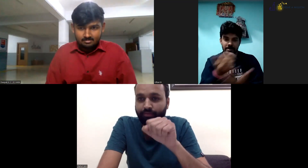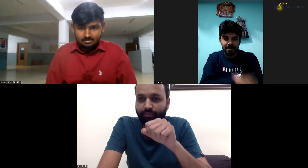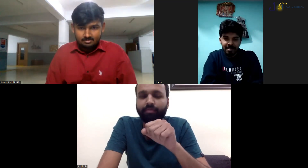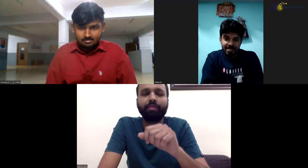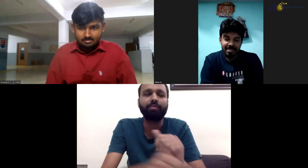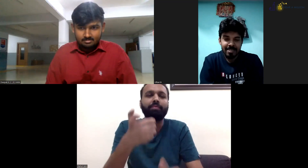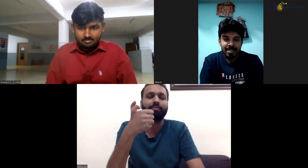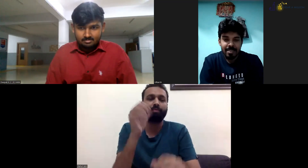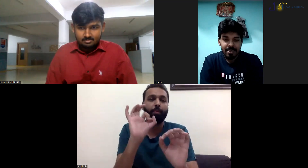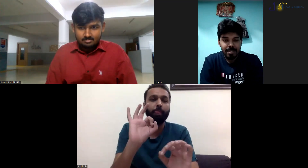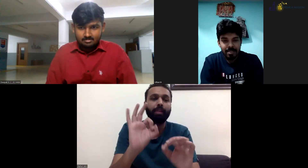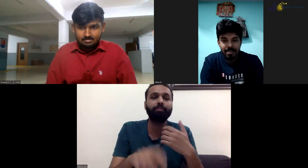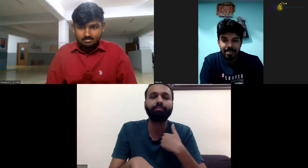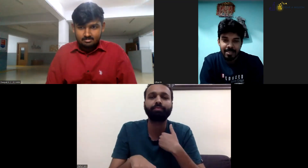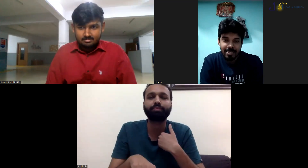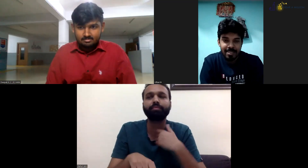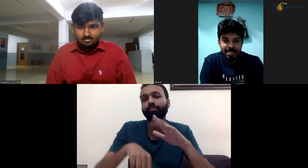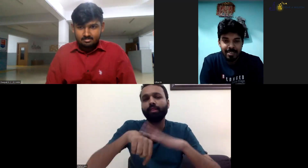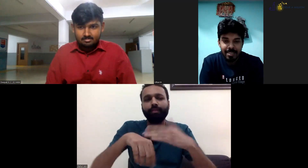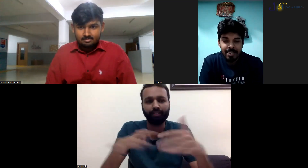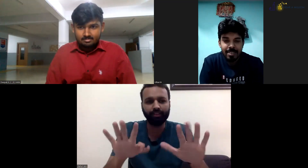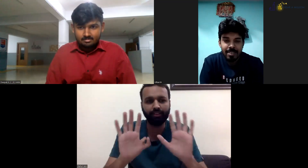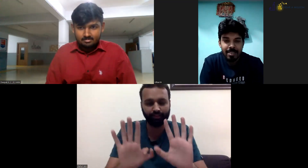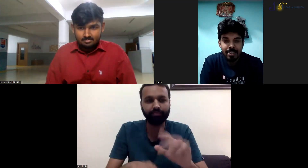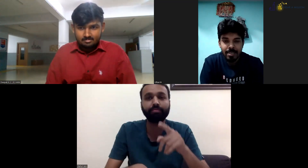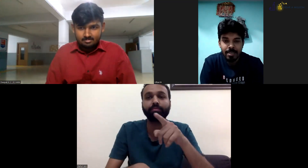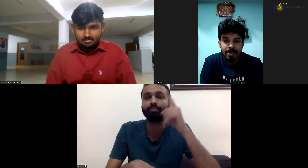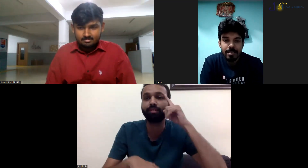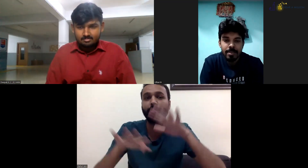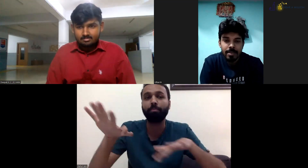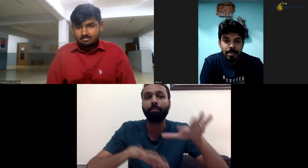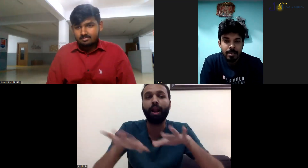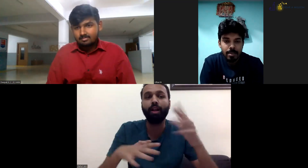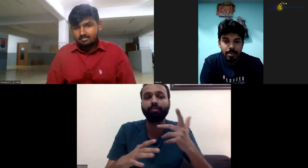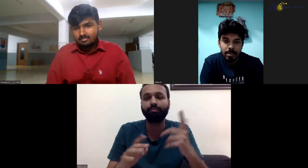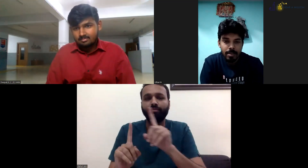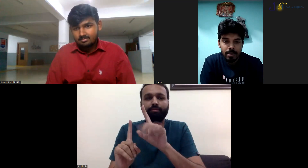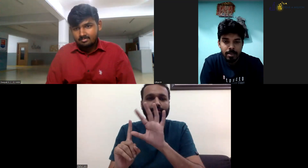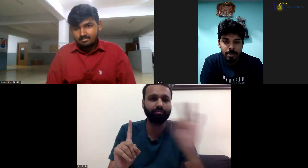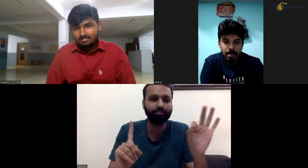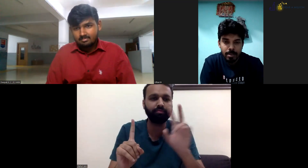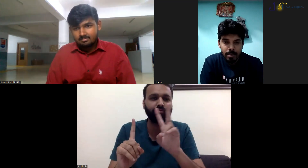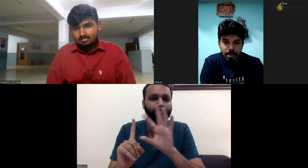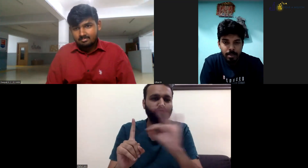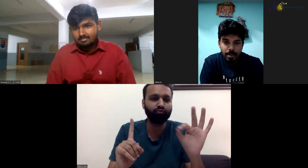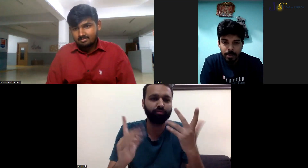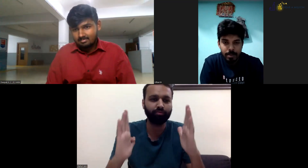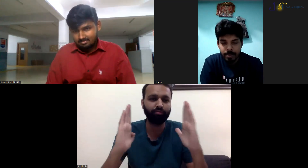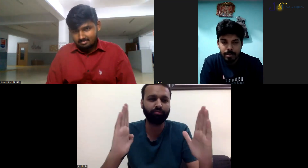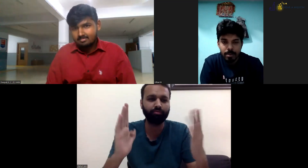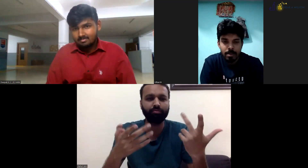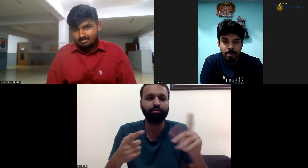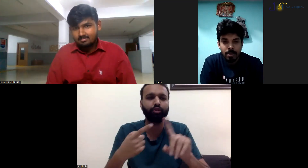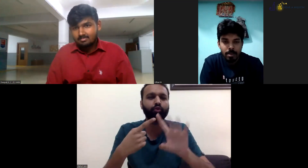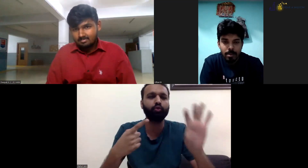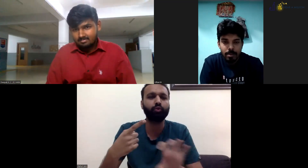UK, can we travel to another country? Yes, yes, you can. And I have actually. The plan